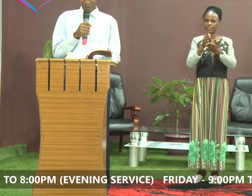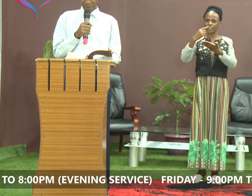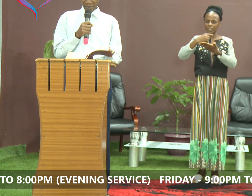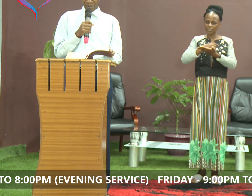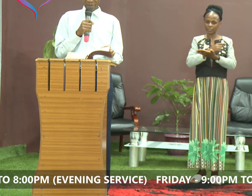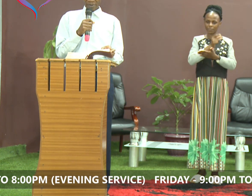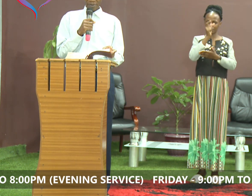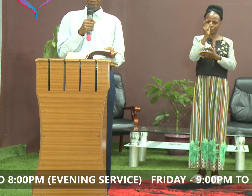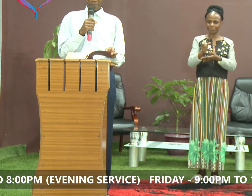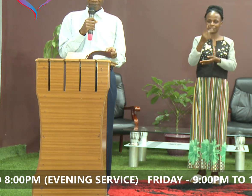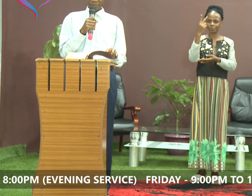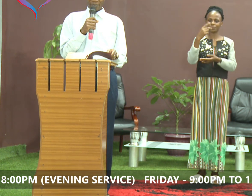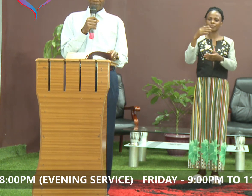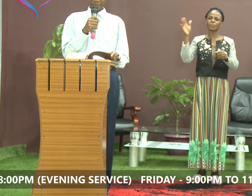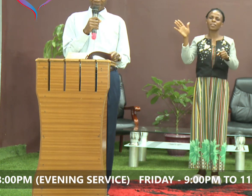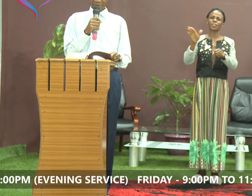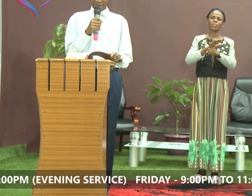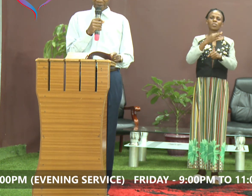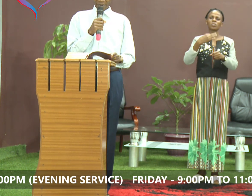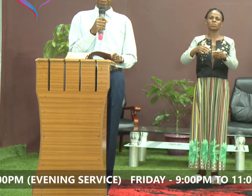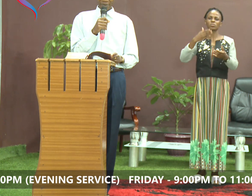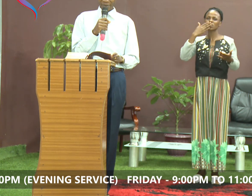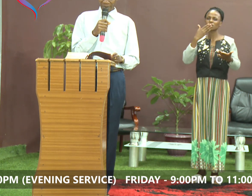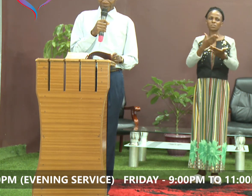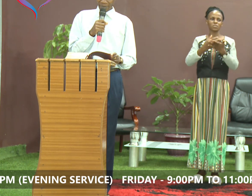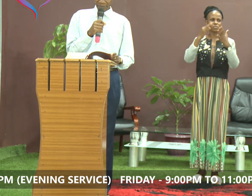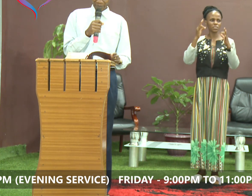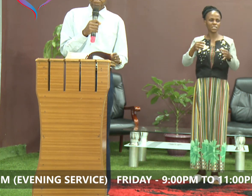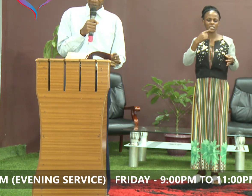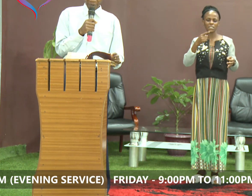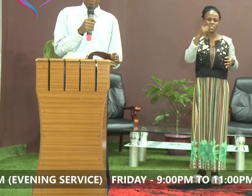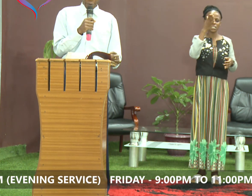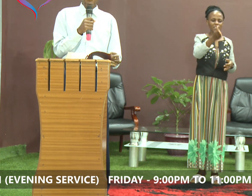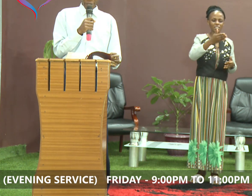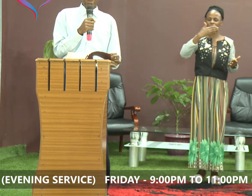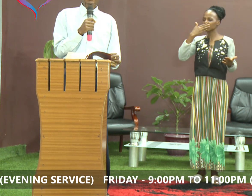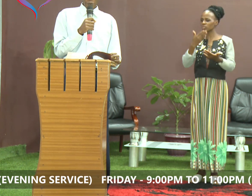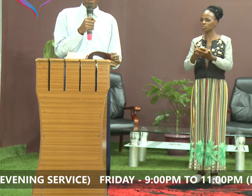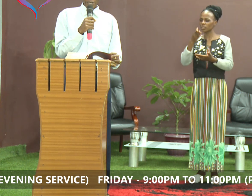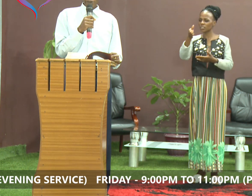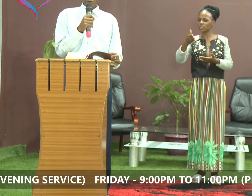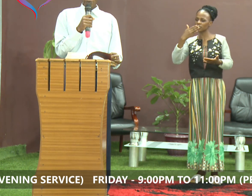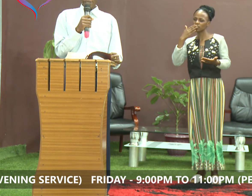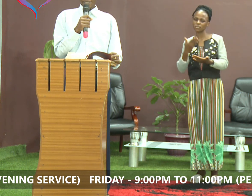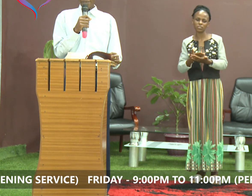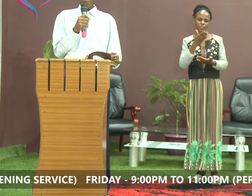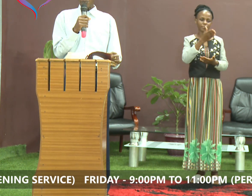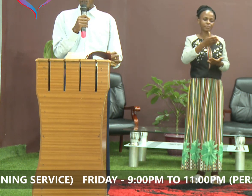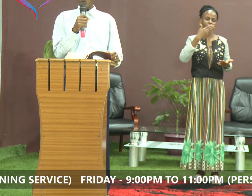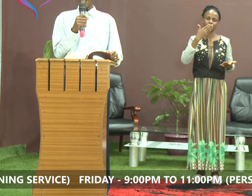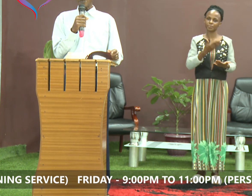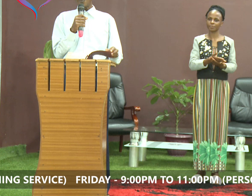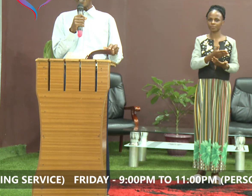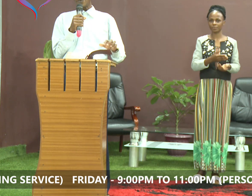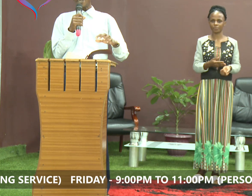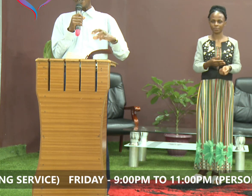things. Everything that God created said, this is good, this is good, this is good. Luberyeberye sura emu n'ey'okubiri